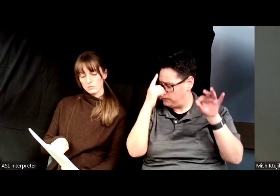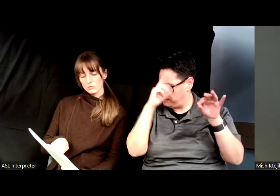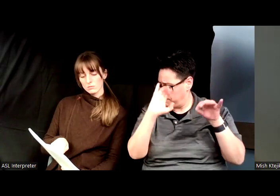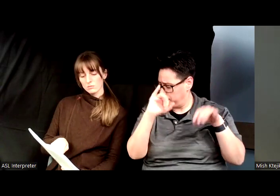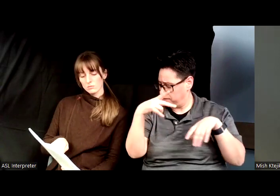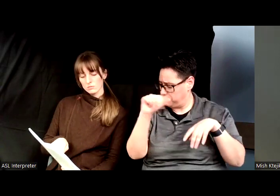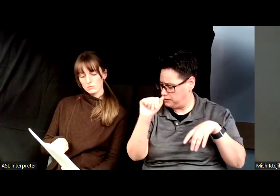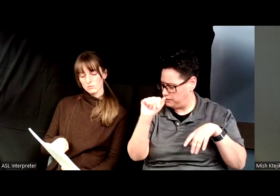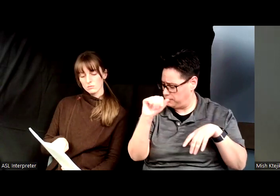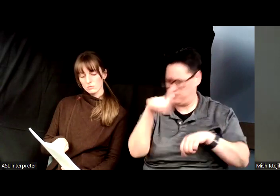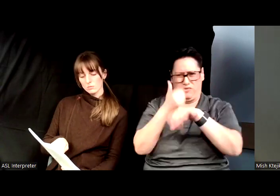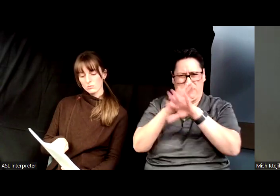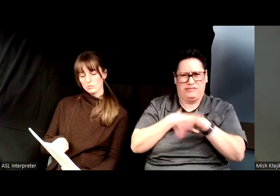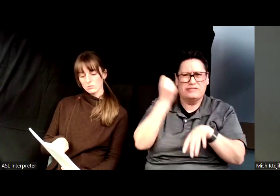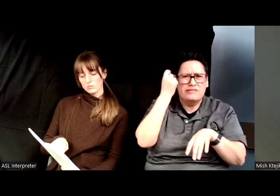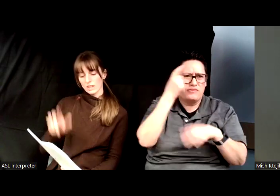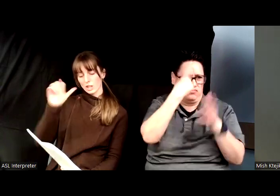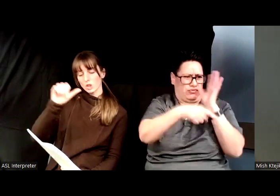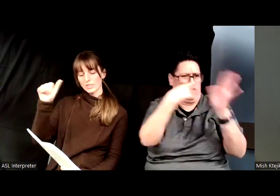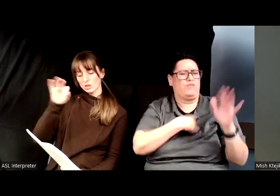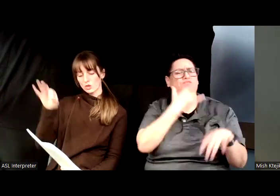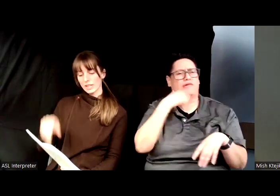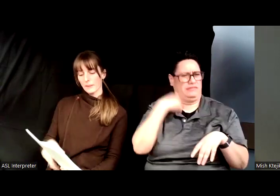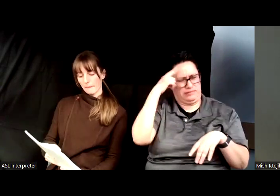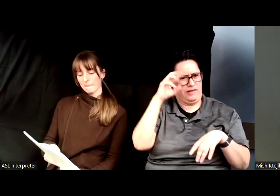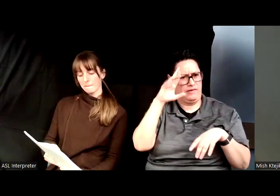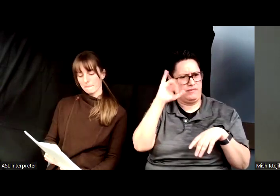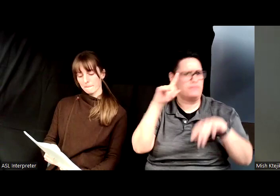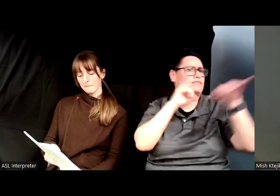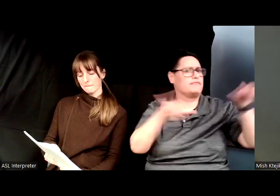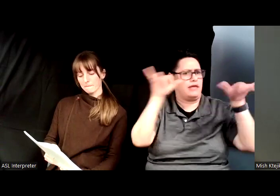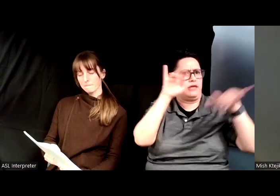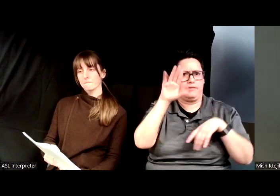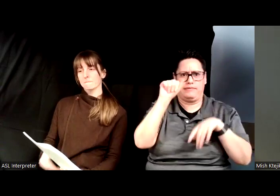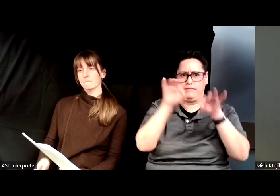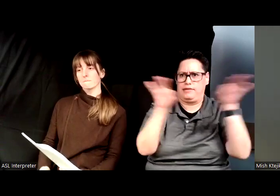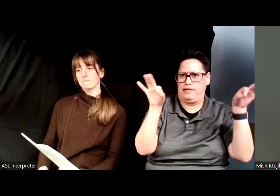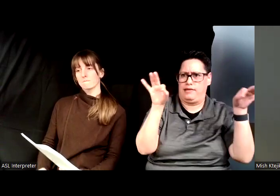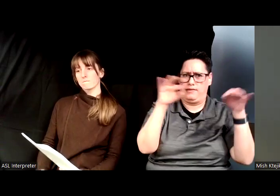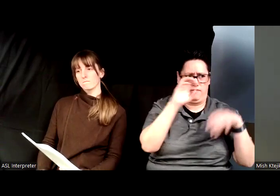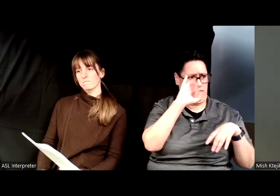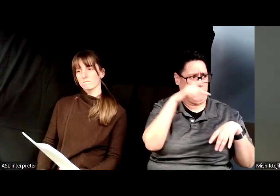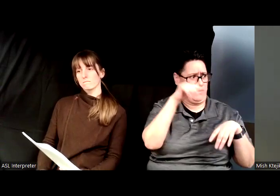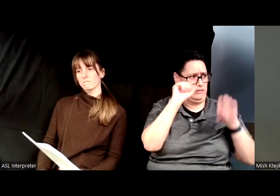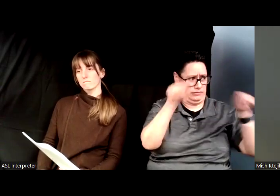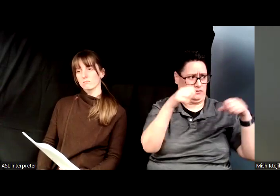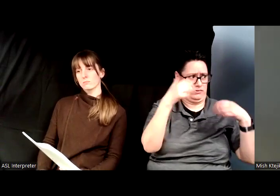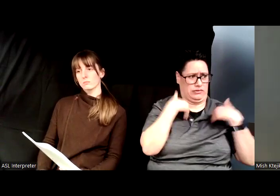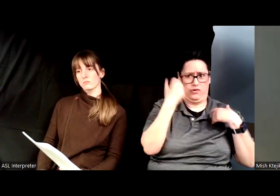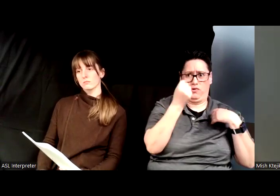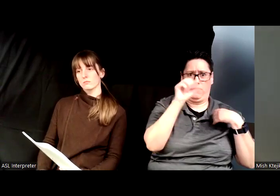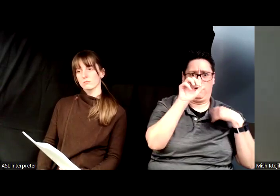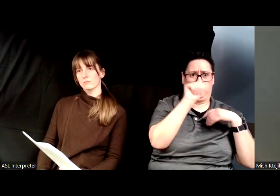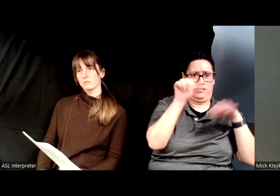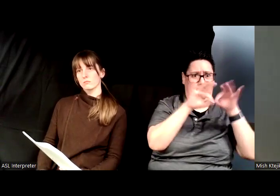It says a BA degree, or I don't understand what we are. The